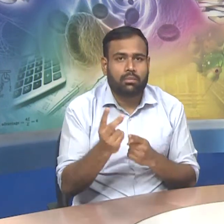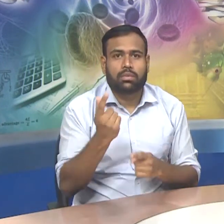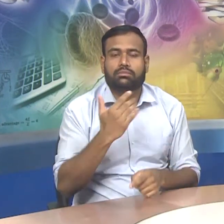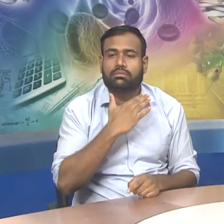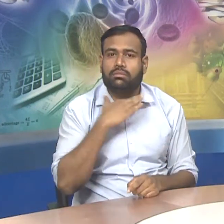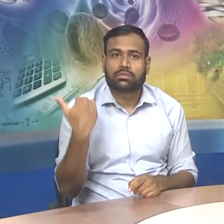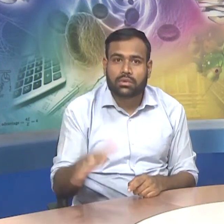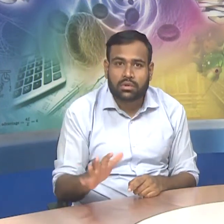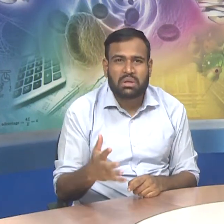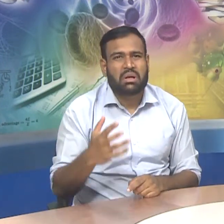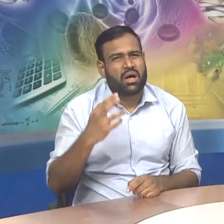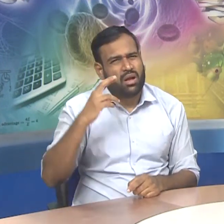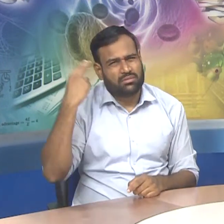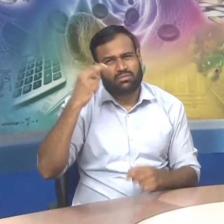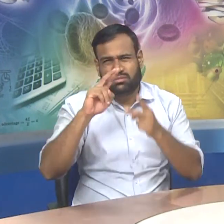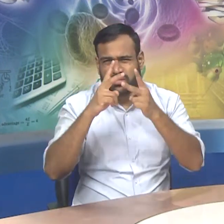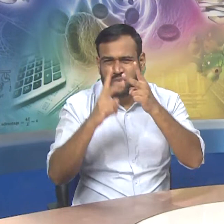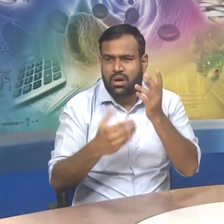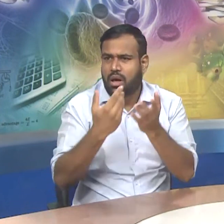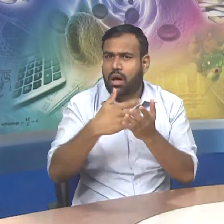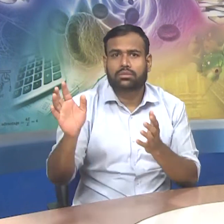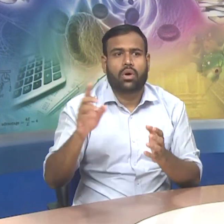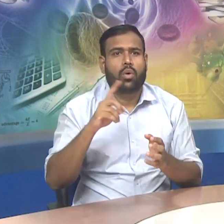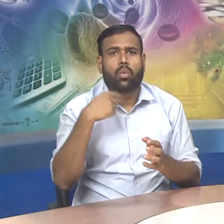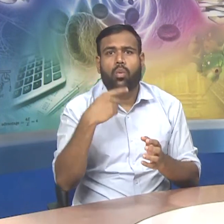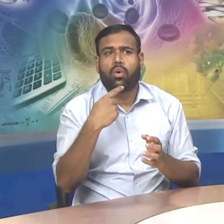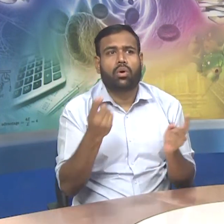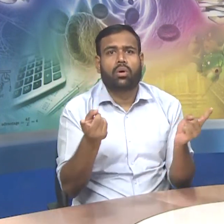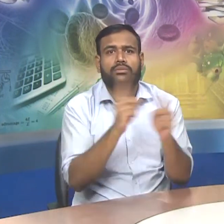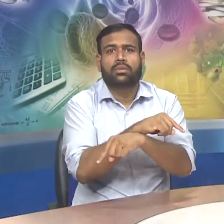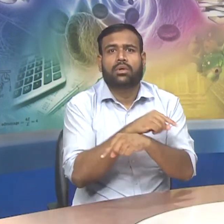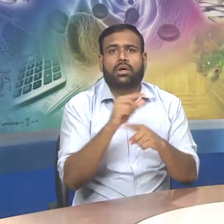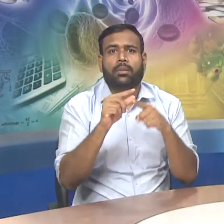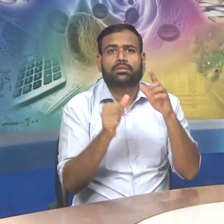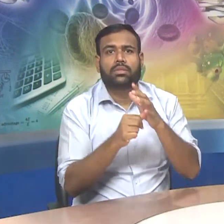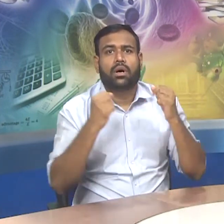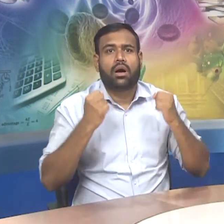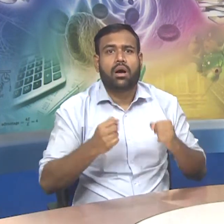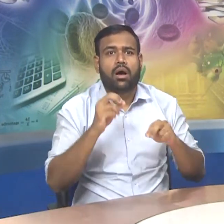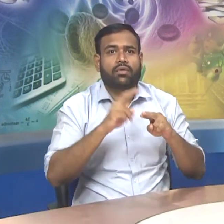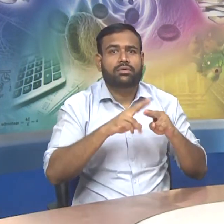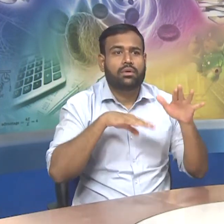resignation or any other reason like impeachment,